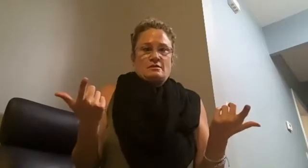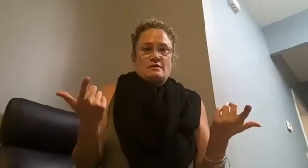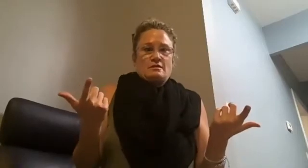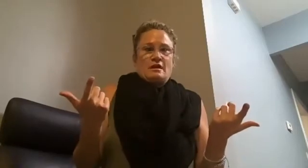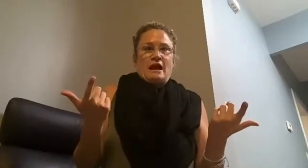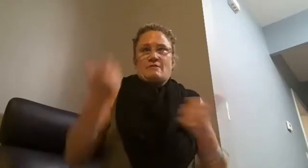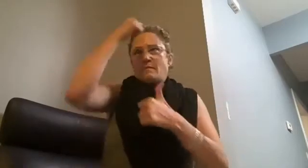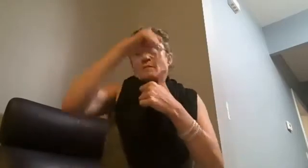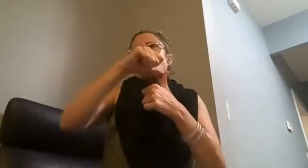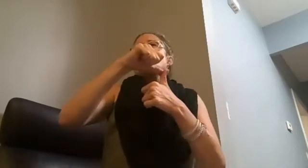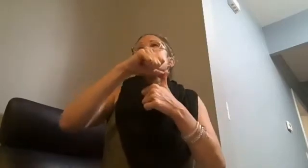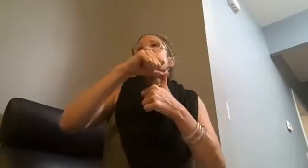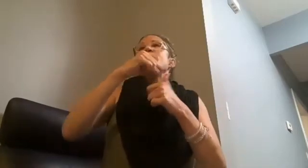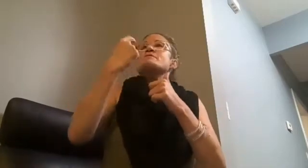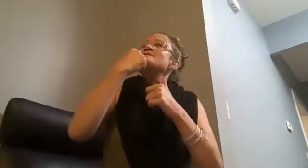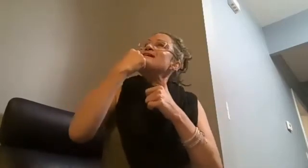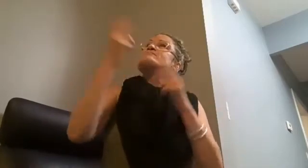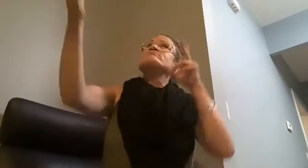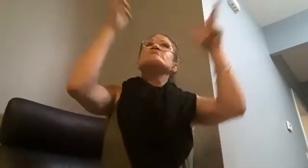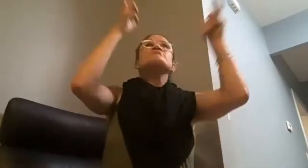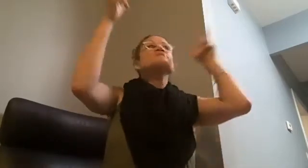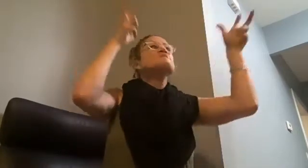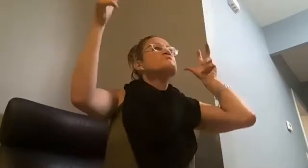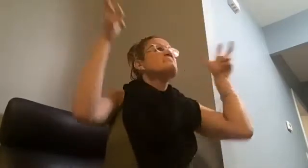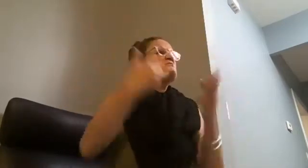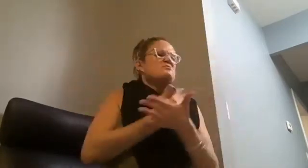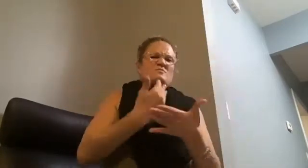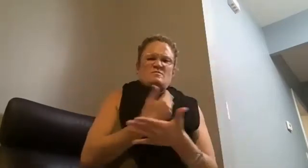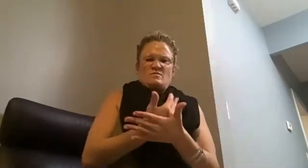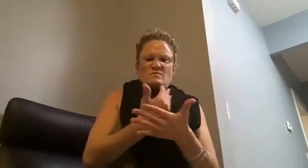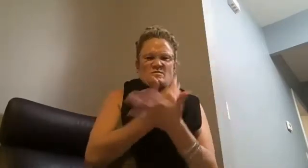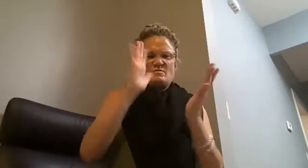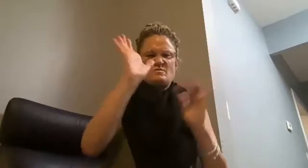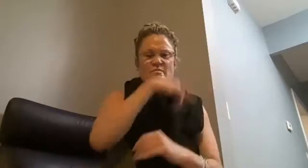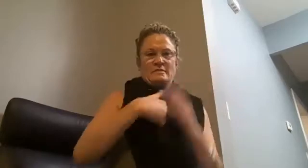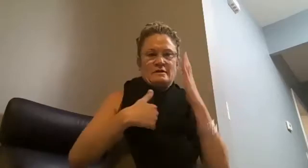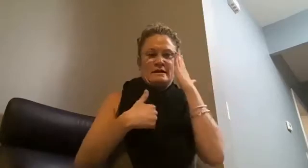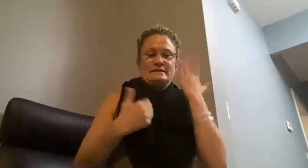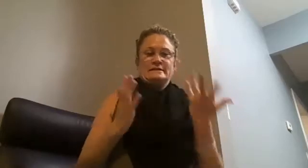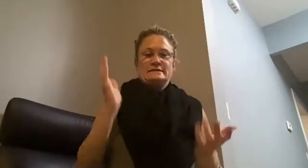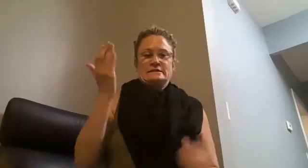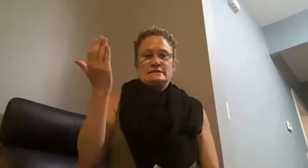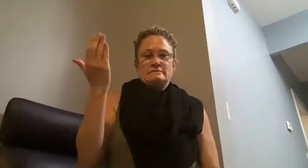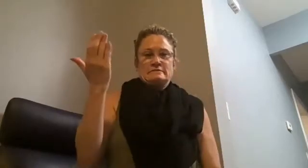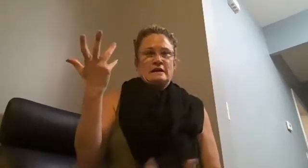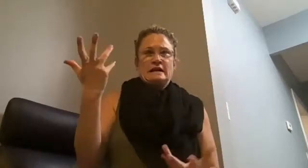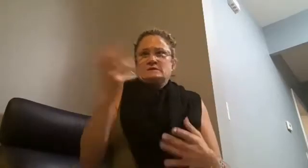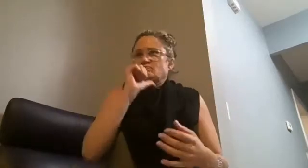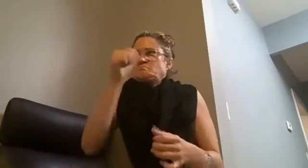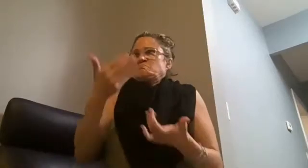said, and that was new to me. And even though in that moment it seemed to come without effort, the longer I stay sober, the more